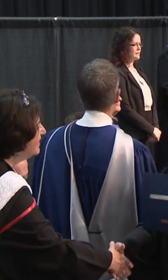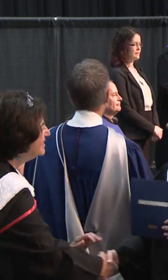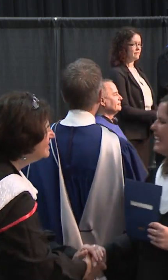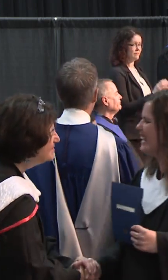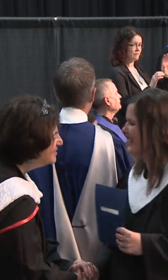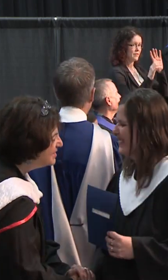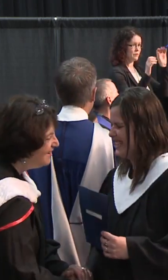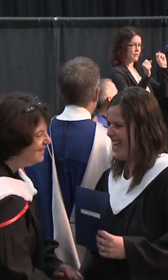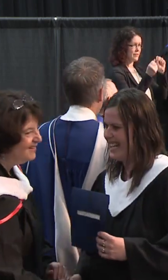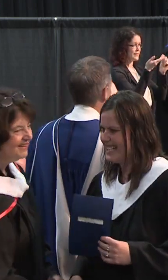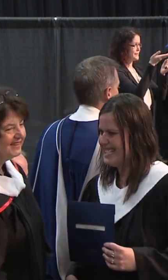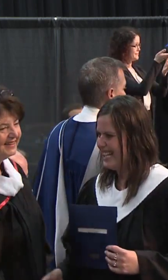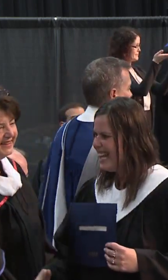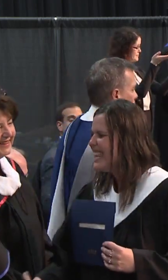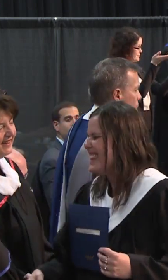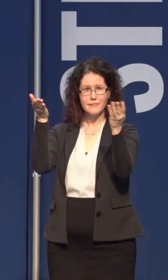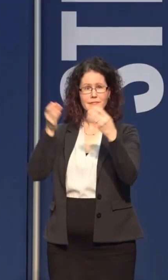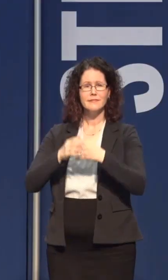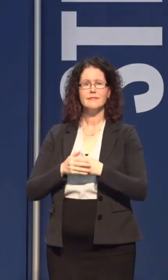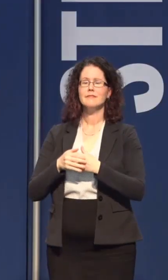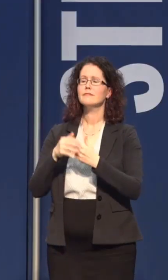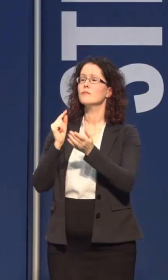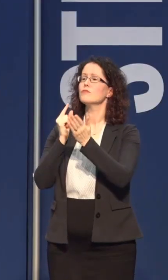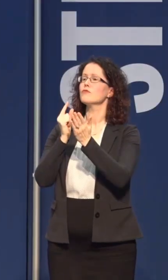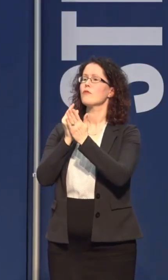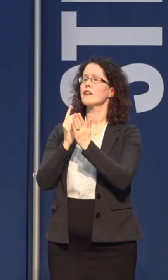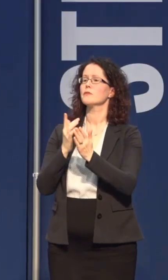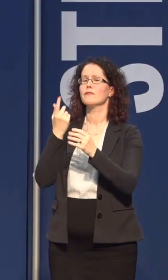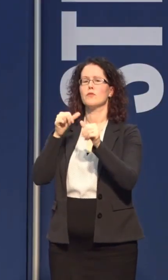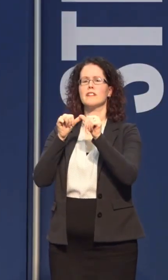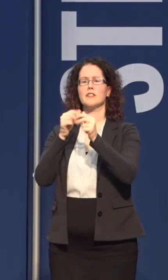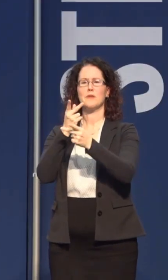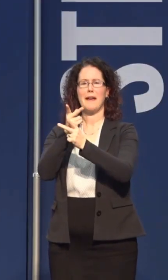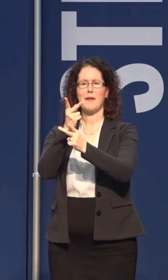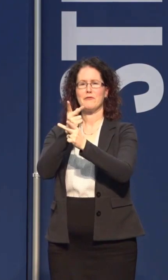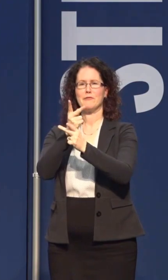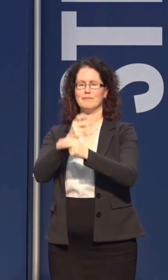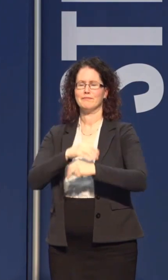Mr. President, ladies and gentlemen, the graduates in continuing care.